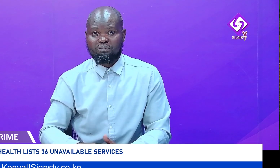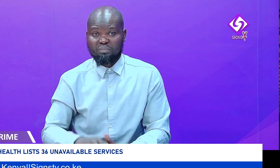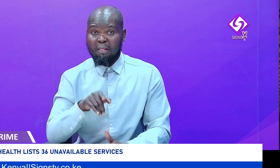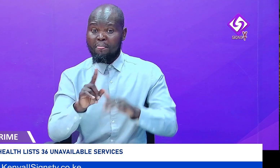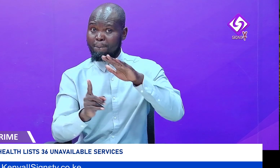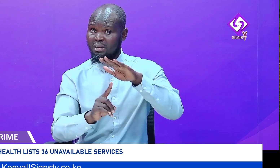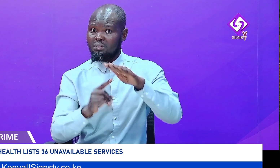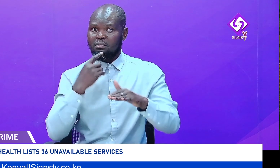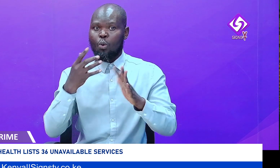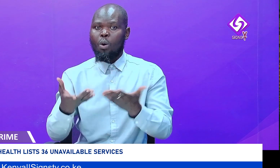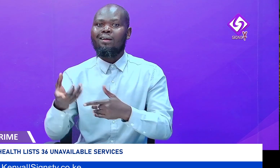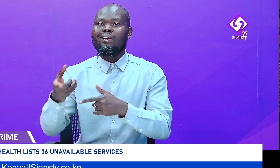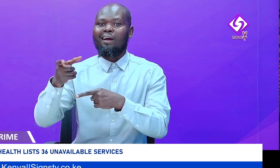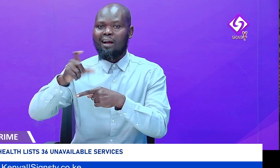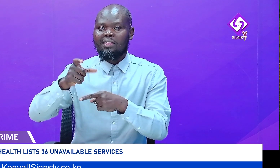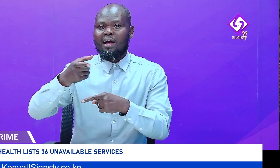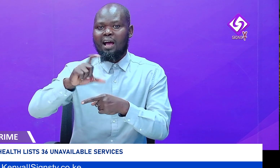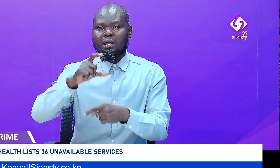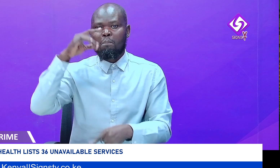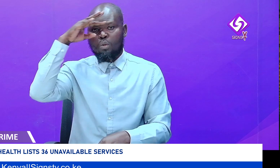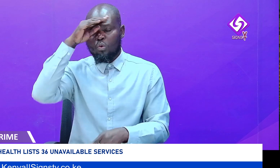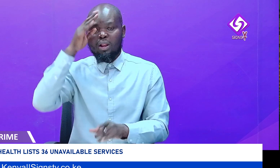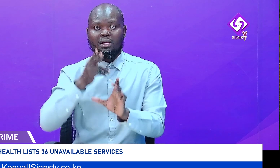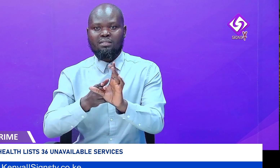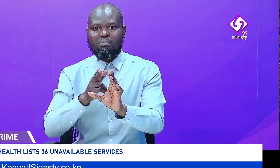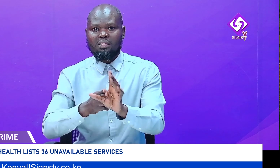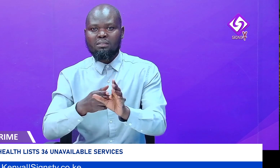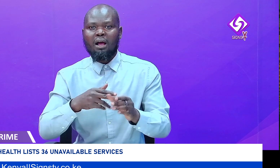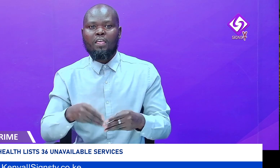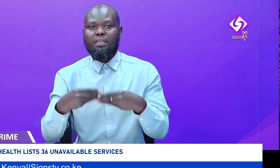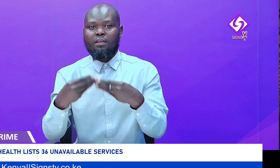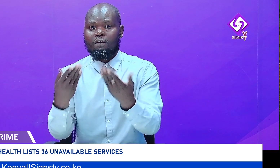Yttrium-90 radioembolization and proton therapy.